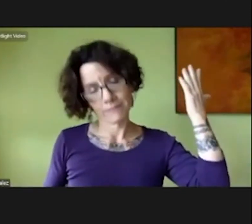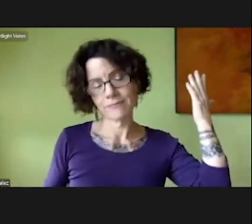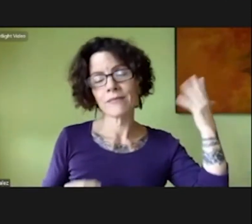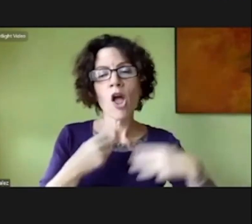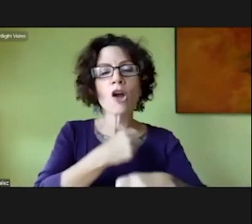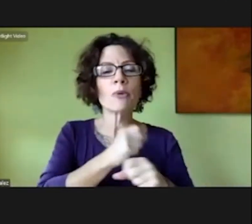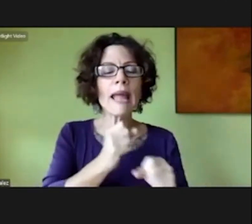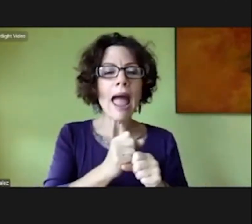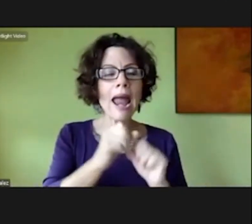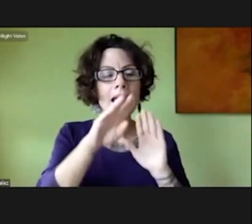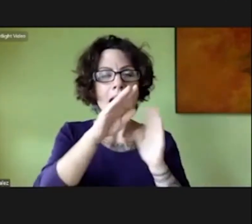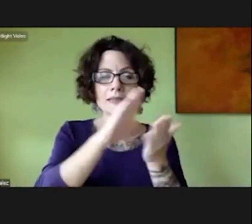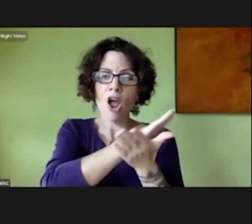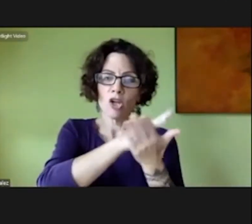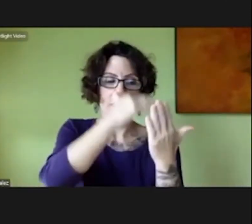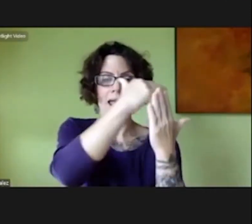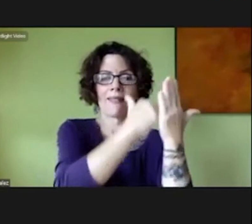Facebook, Instagram accounts.